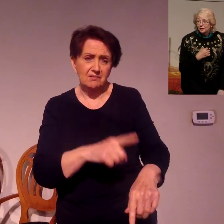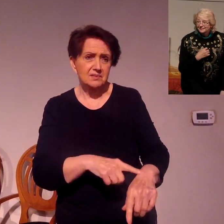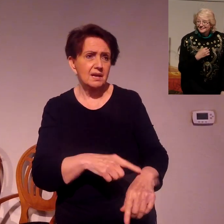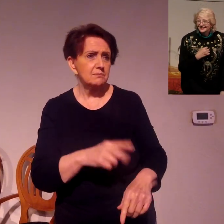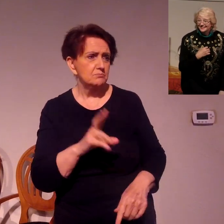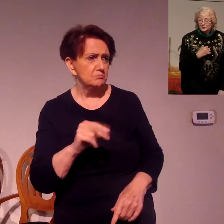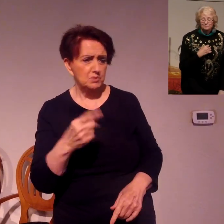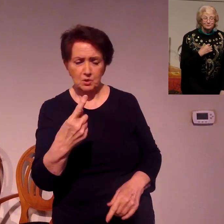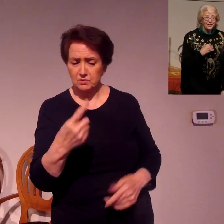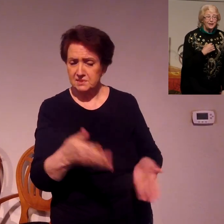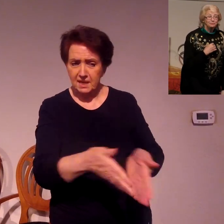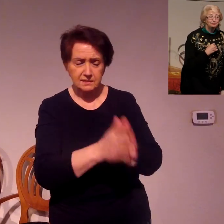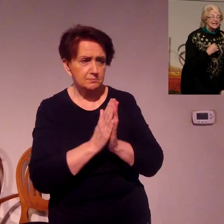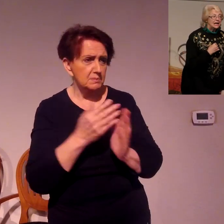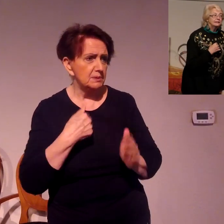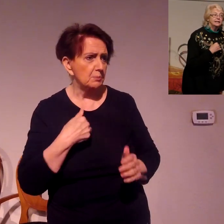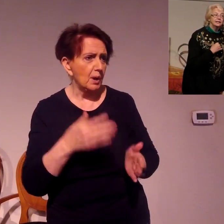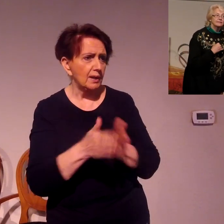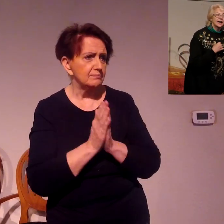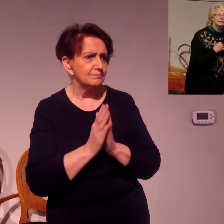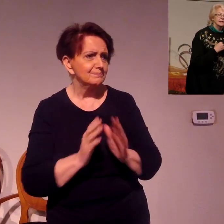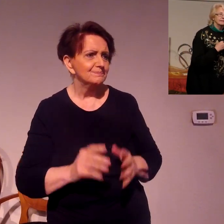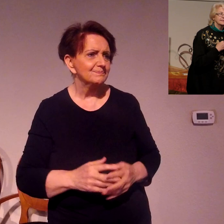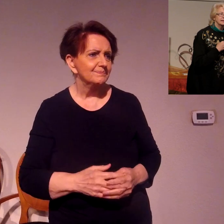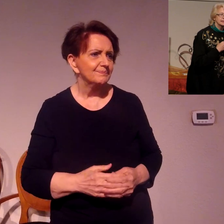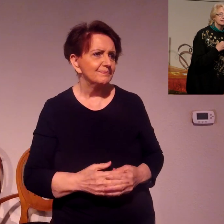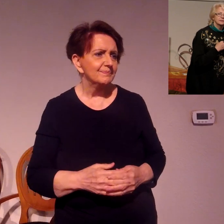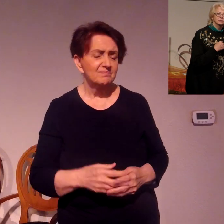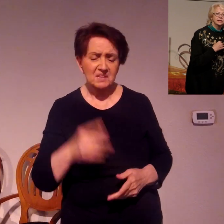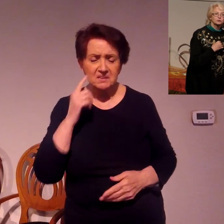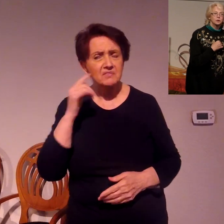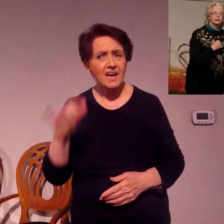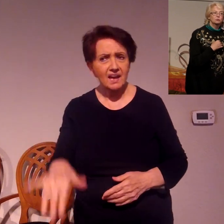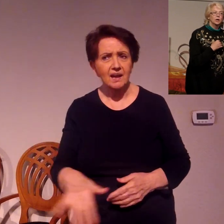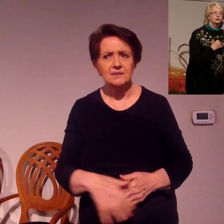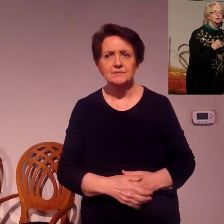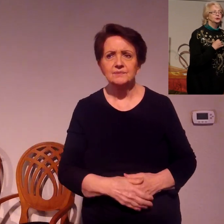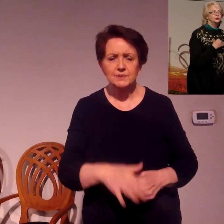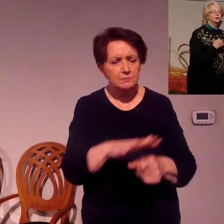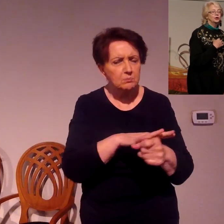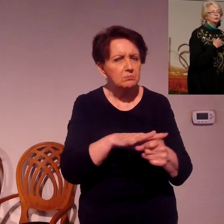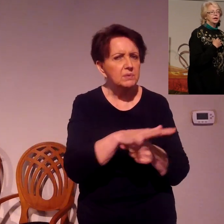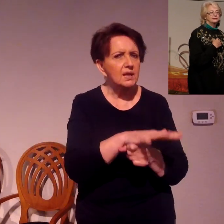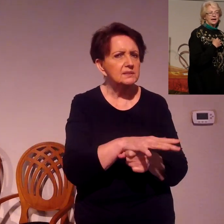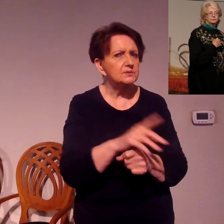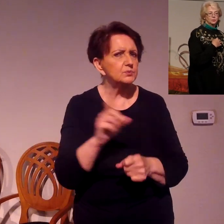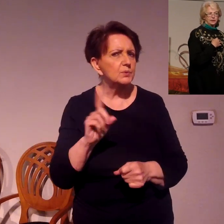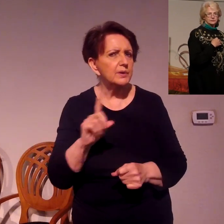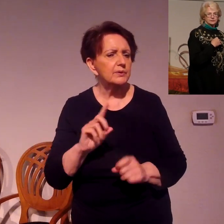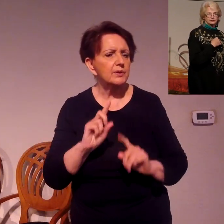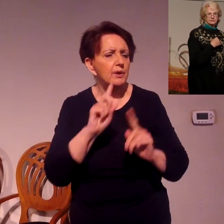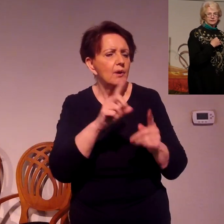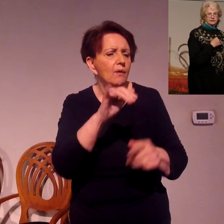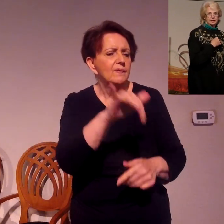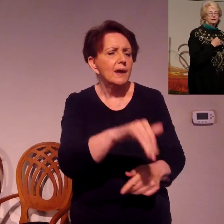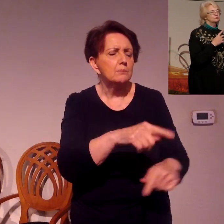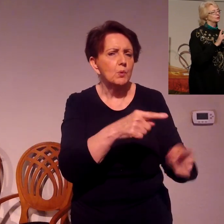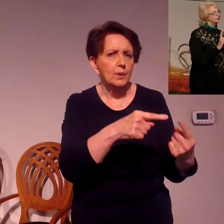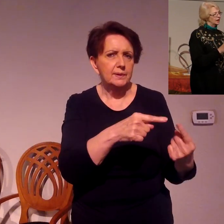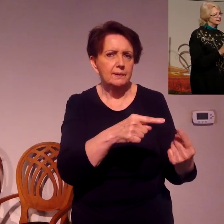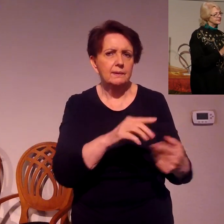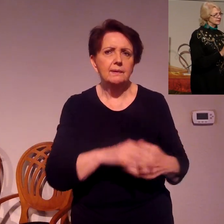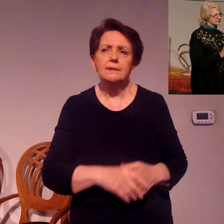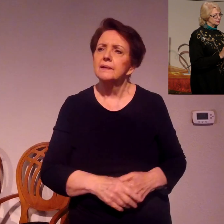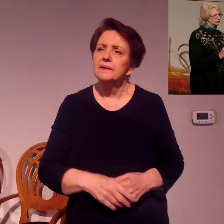turkey trot." Right? And think of that. Think of that. Think of the place where one could go at that point. If